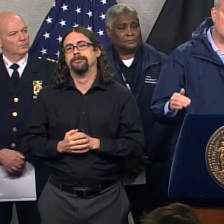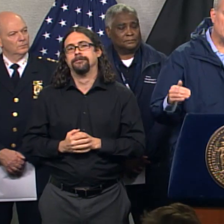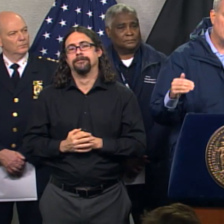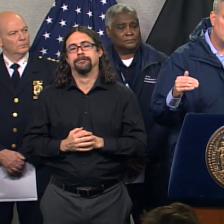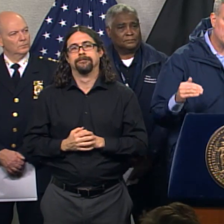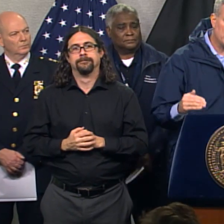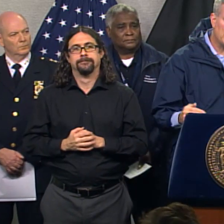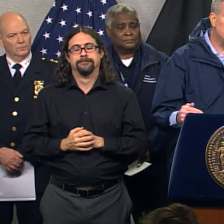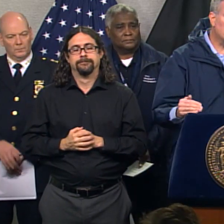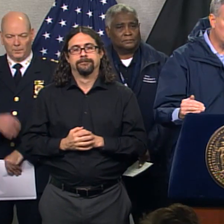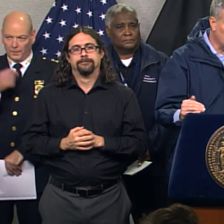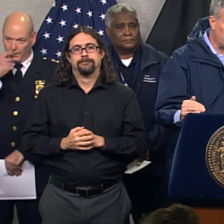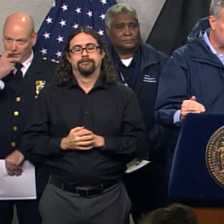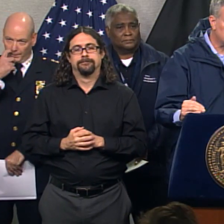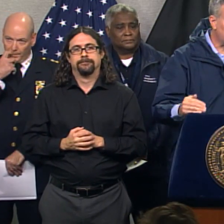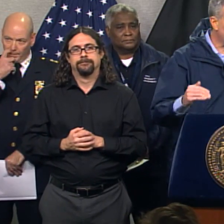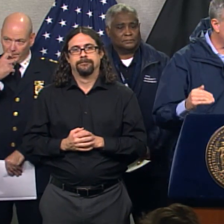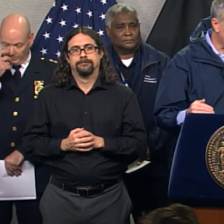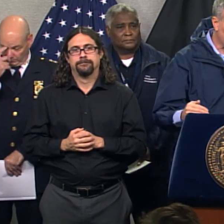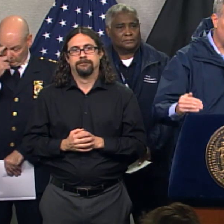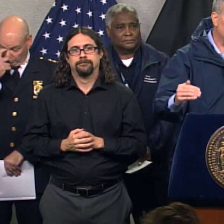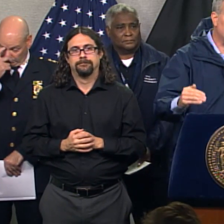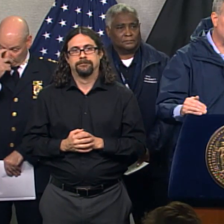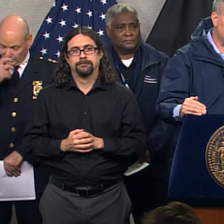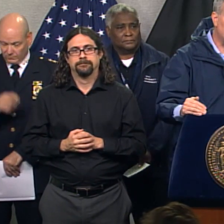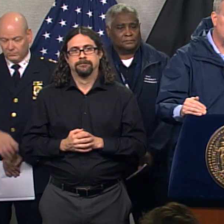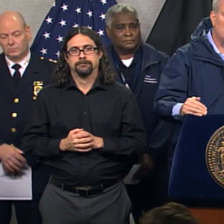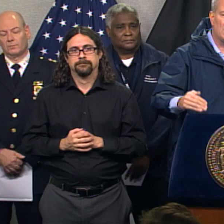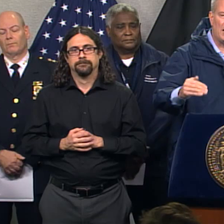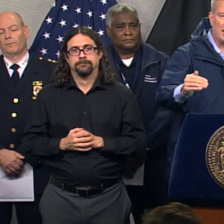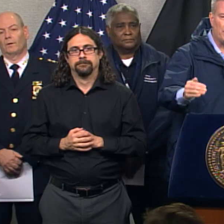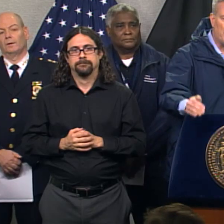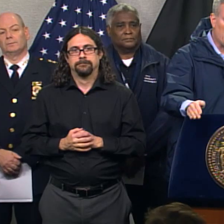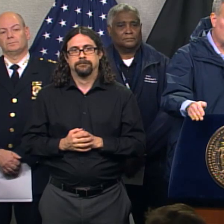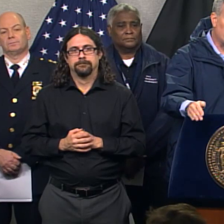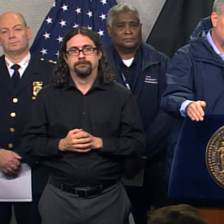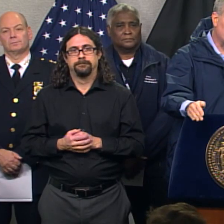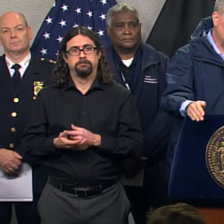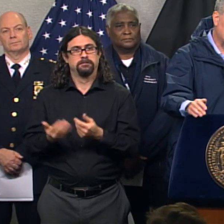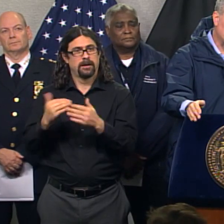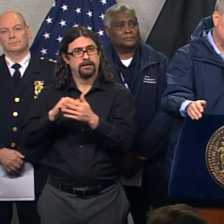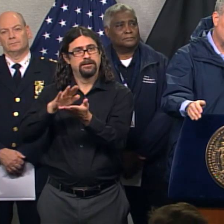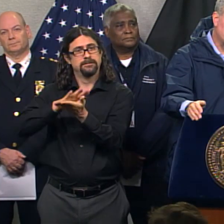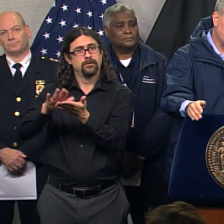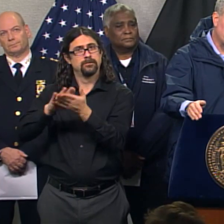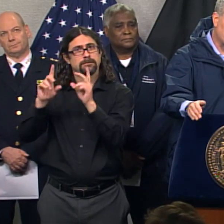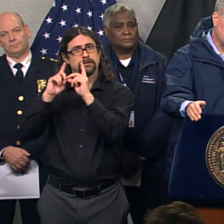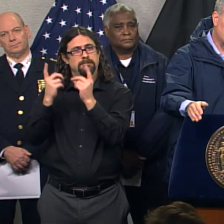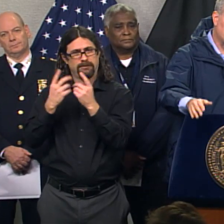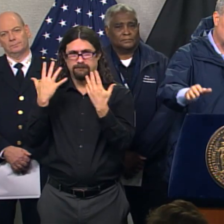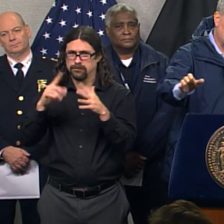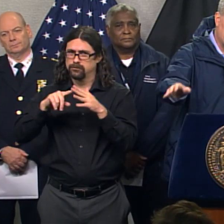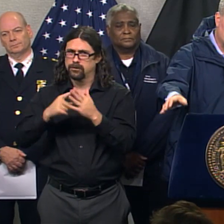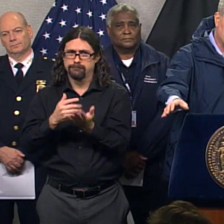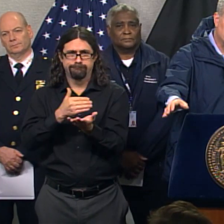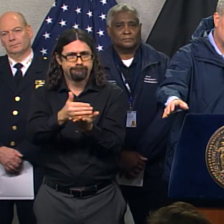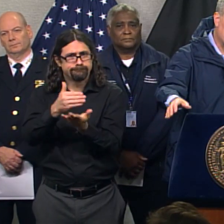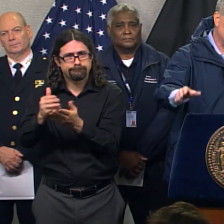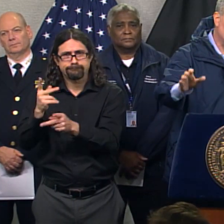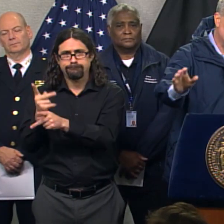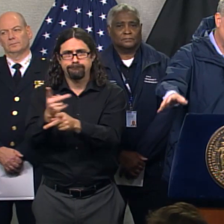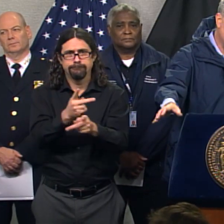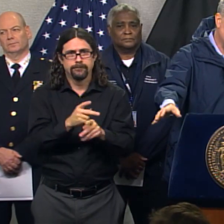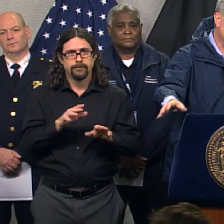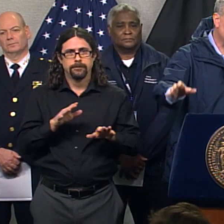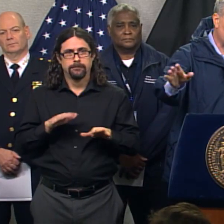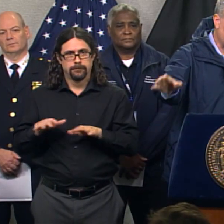fact that things were moving. Sanitation had clearly been through. I met with Councilmember Jimmy Van Bramer at Ravenswood